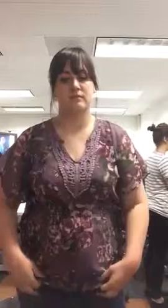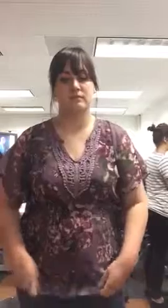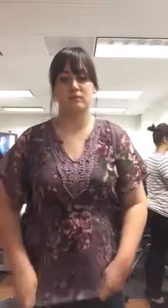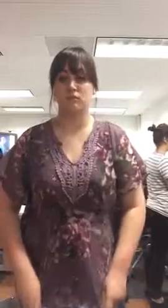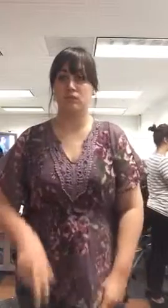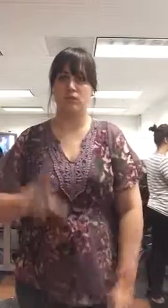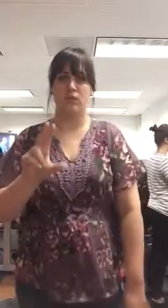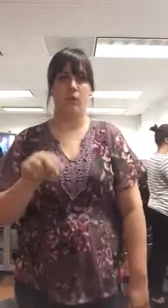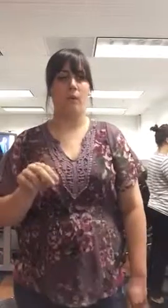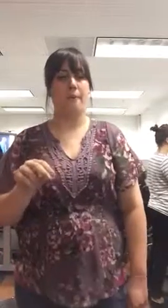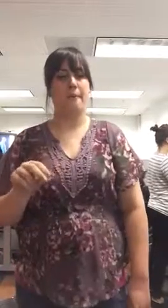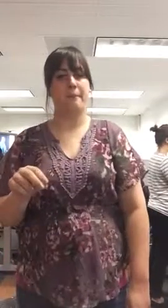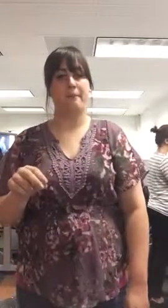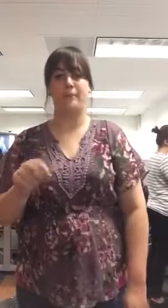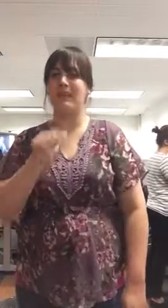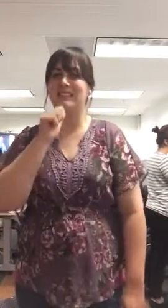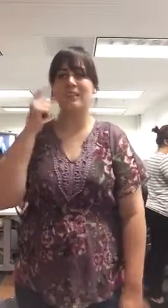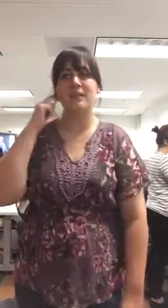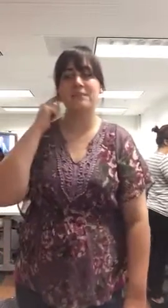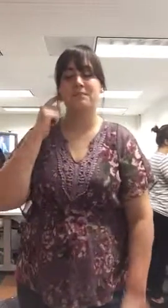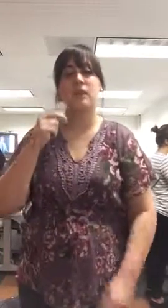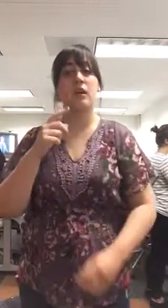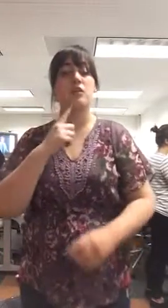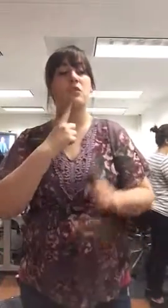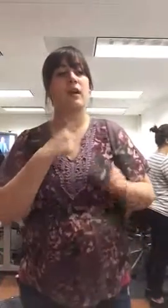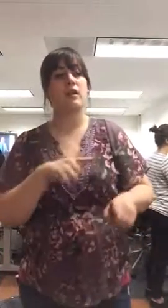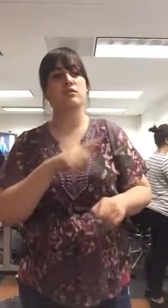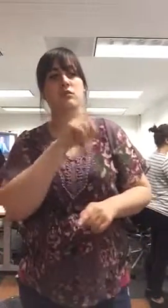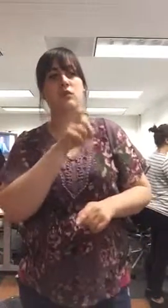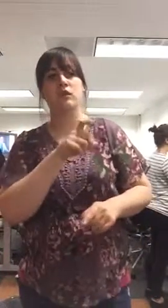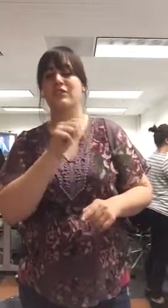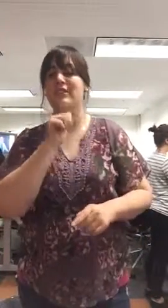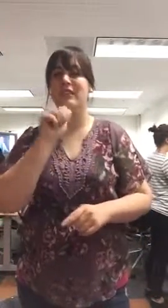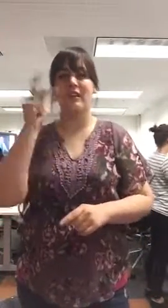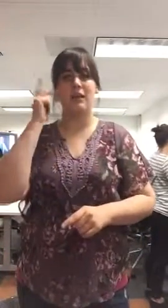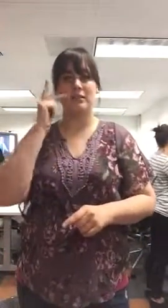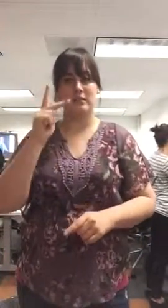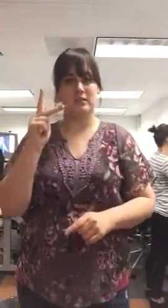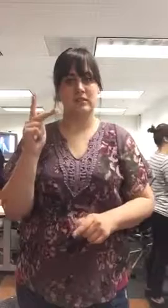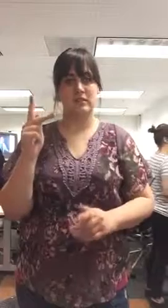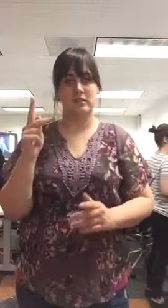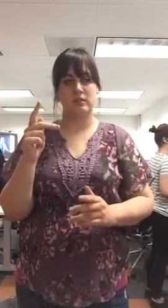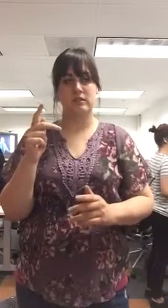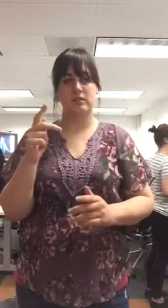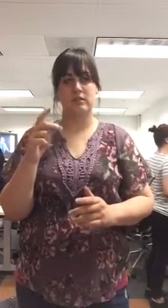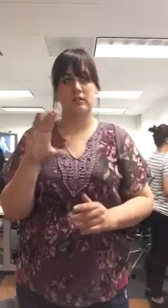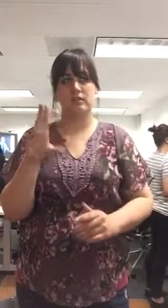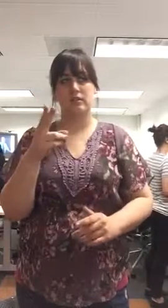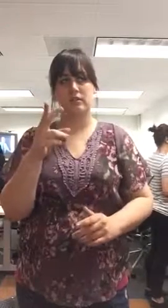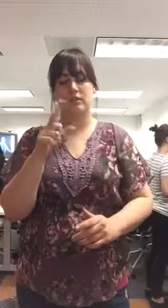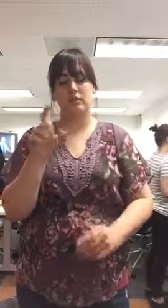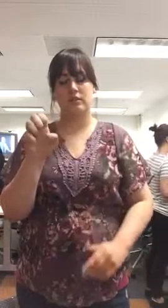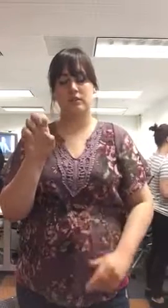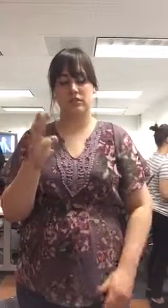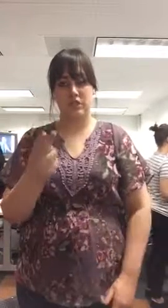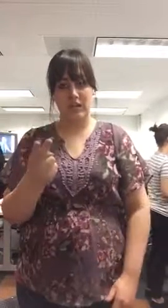No. To answer your question, they didn't see that. Obviously, the Czechs had been taken over when